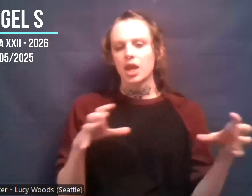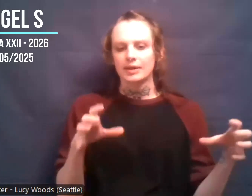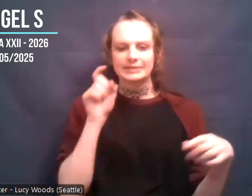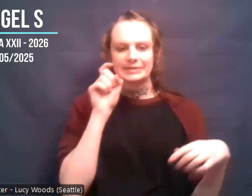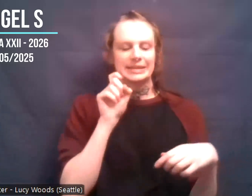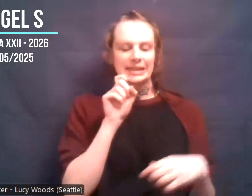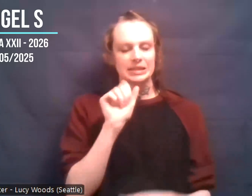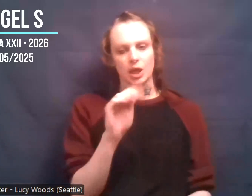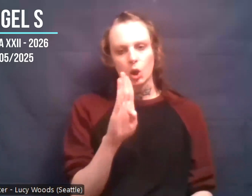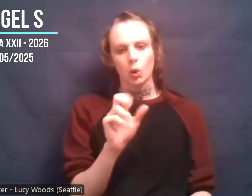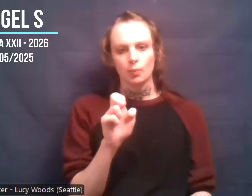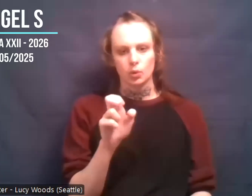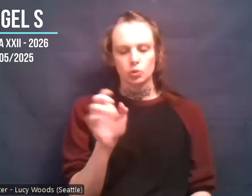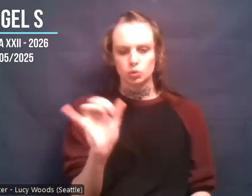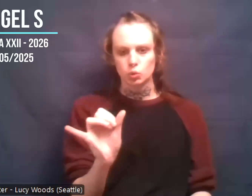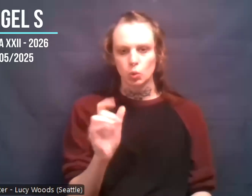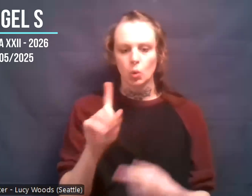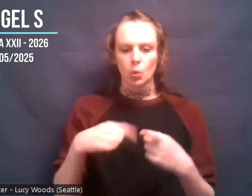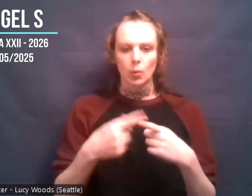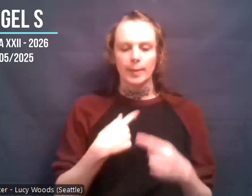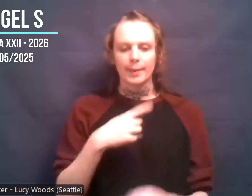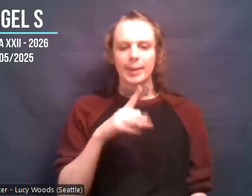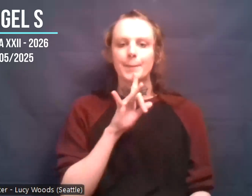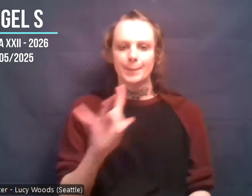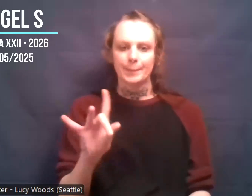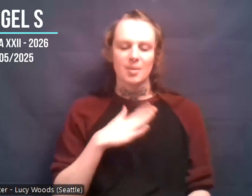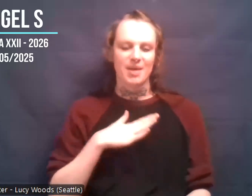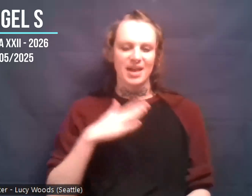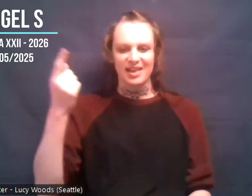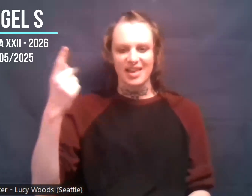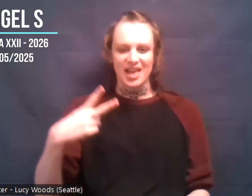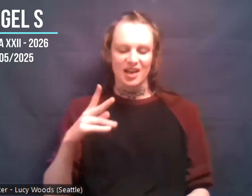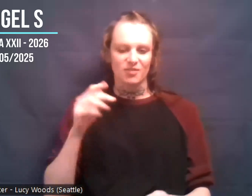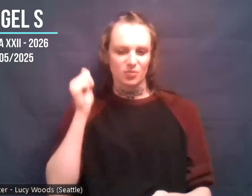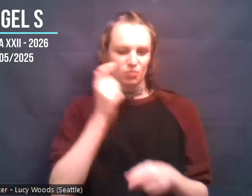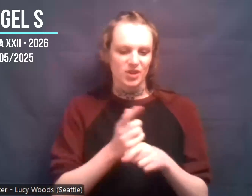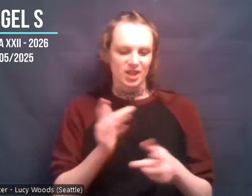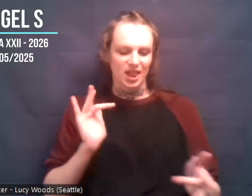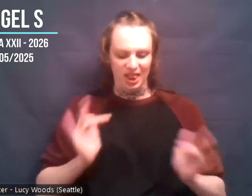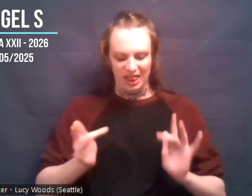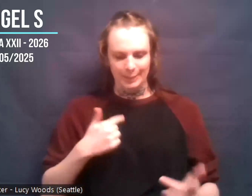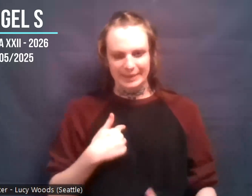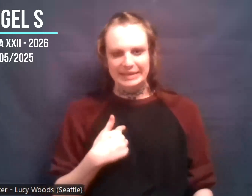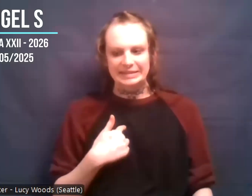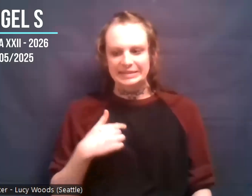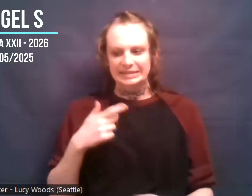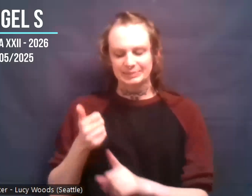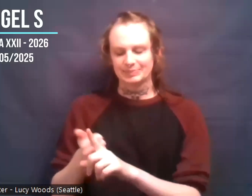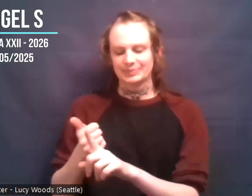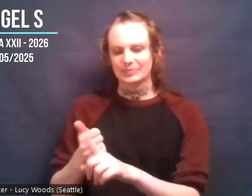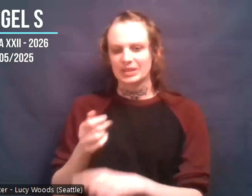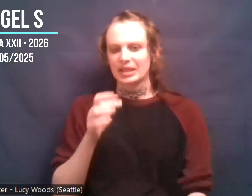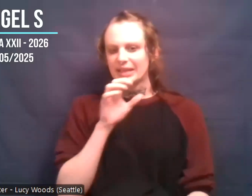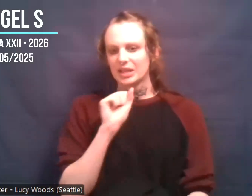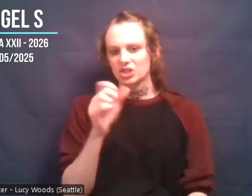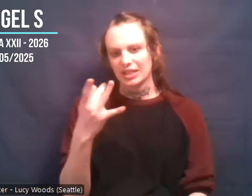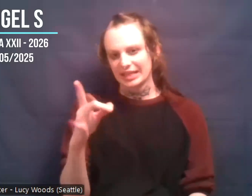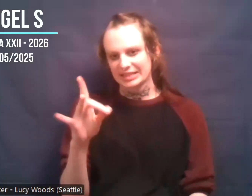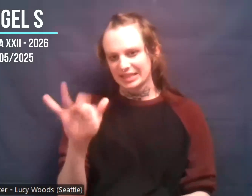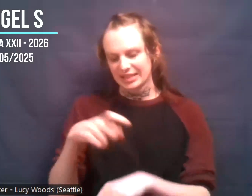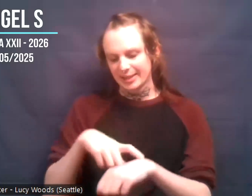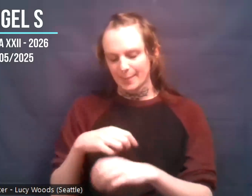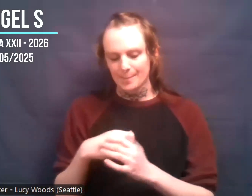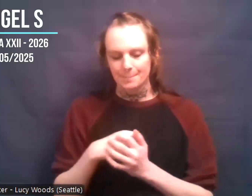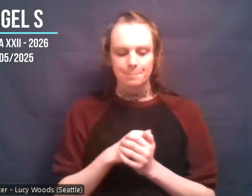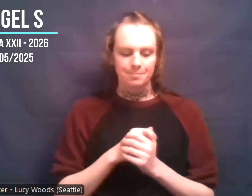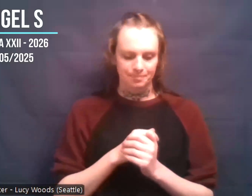at the time. And that went on for about a year. Now, I share all these things because when I first recognized